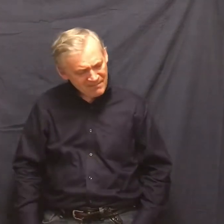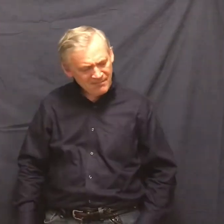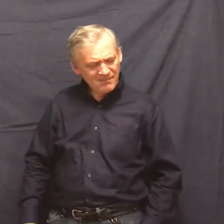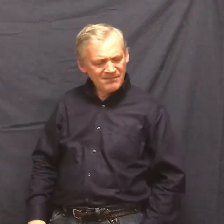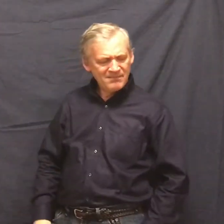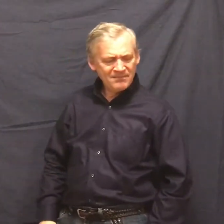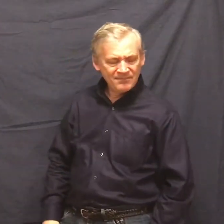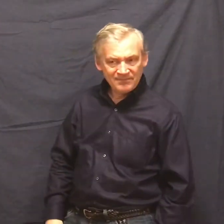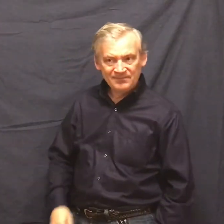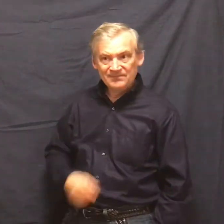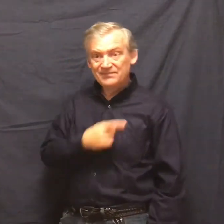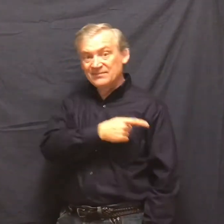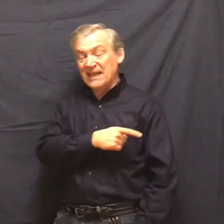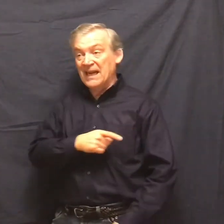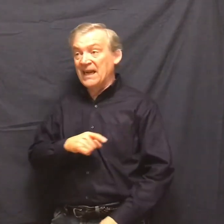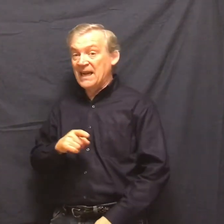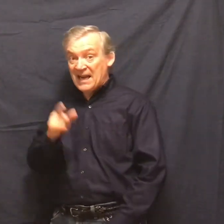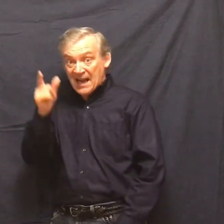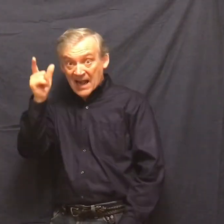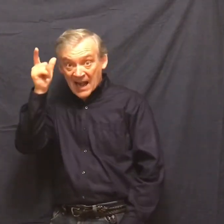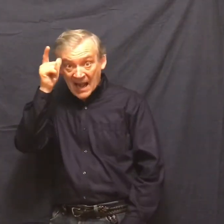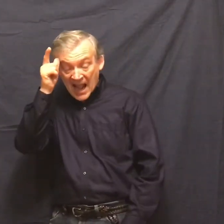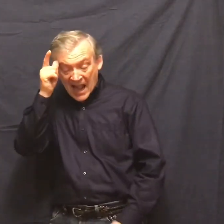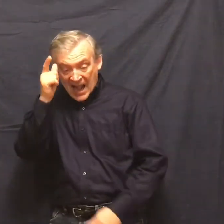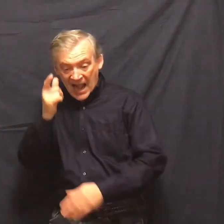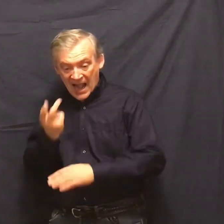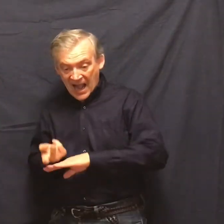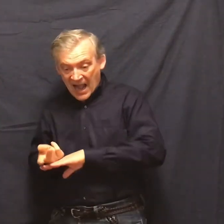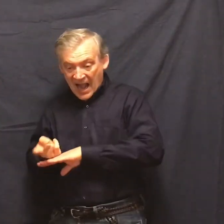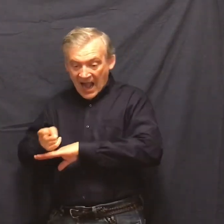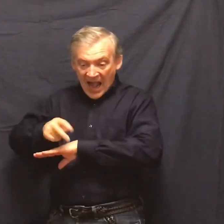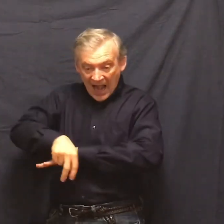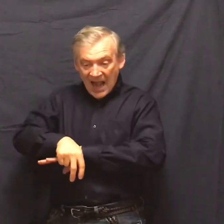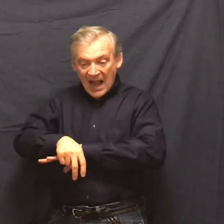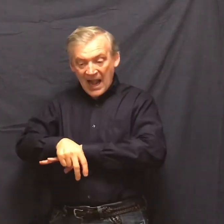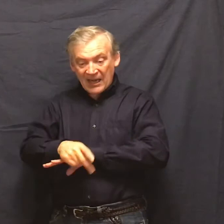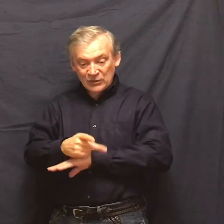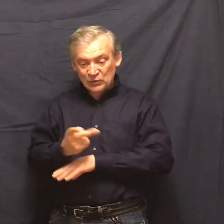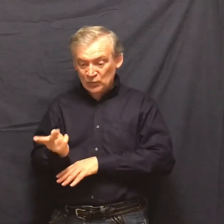Lenny rolled off his bunk and stood up, and the two of them started for the door.